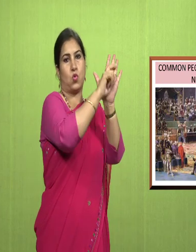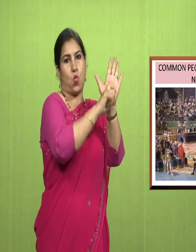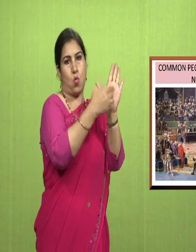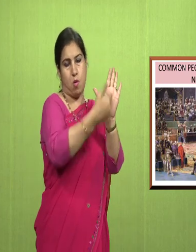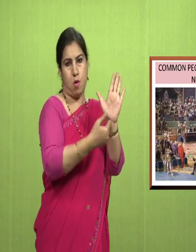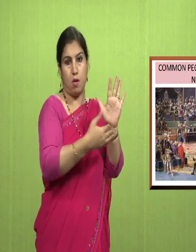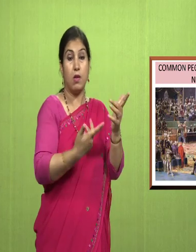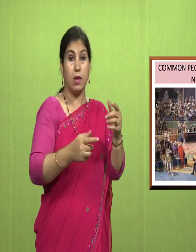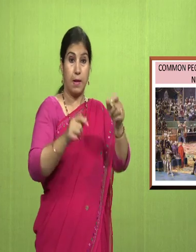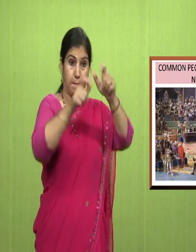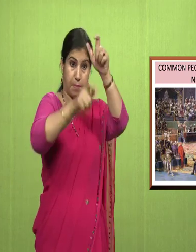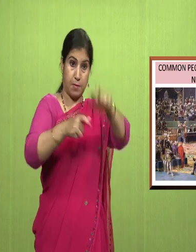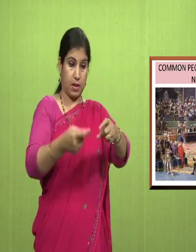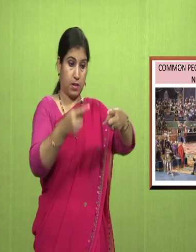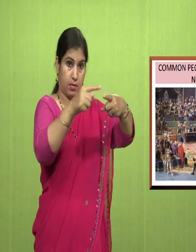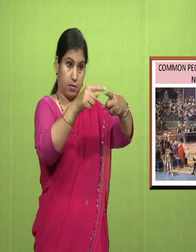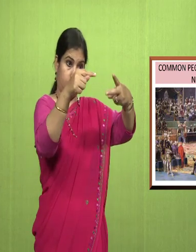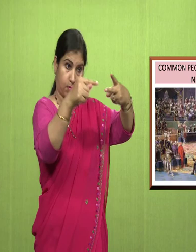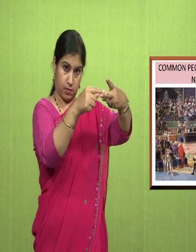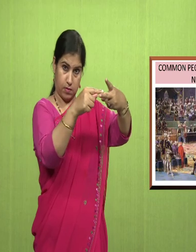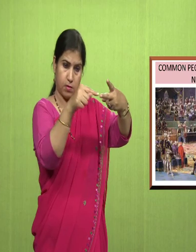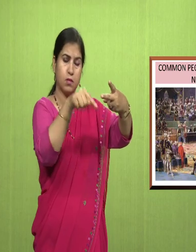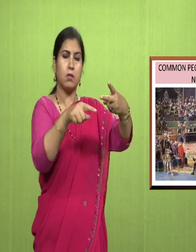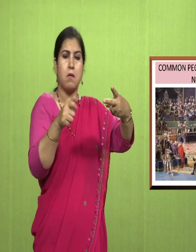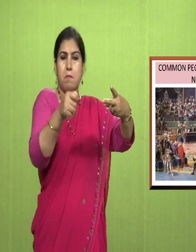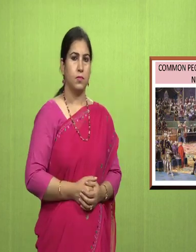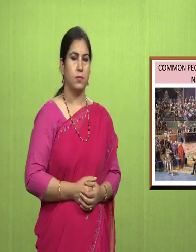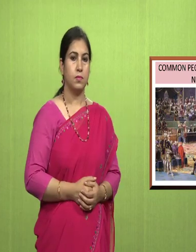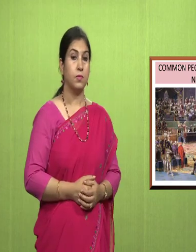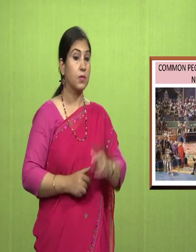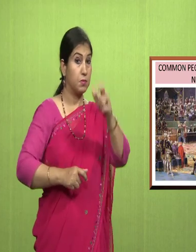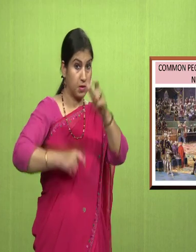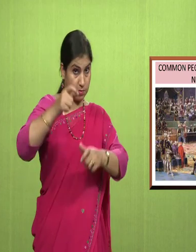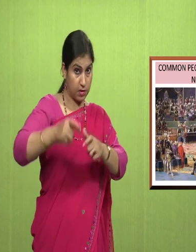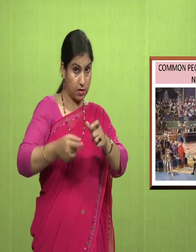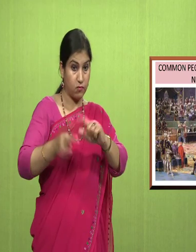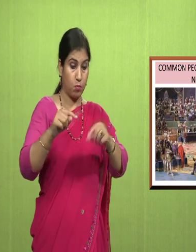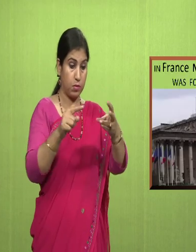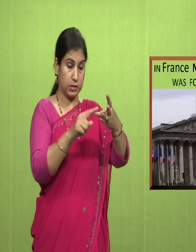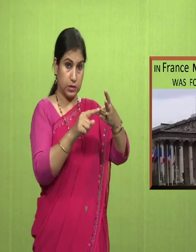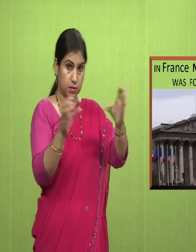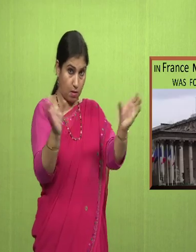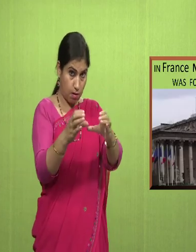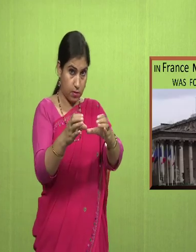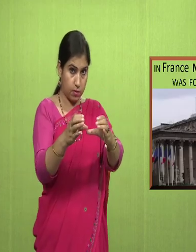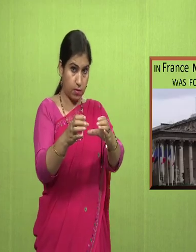while the people of the first two classes were not required to pay any taxes. The people from the